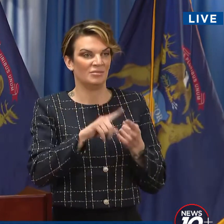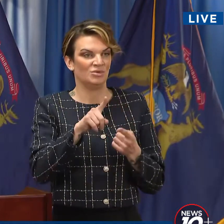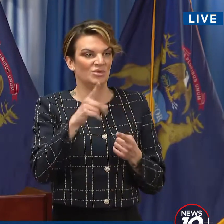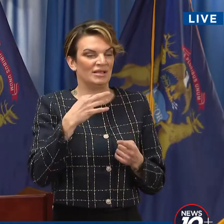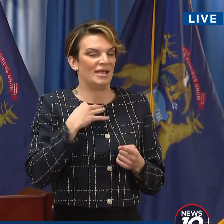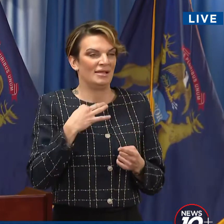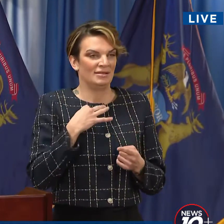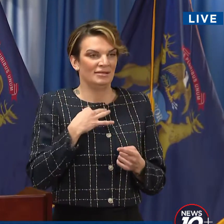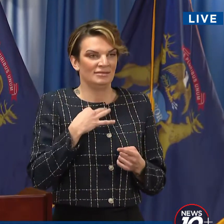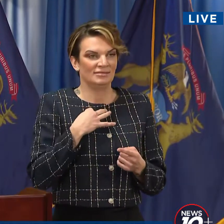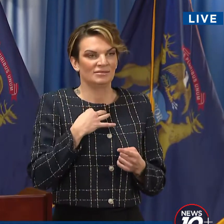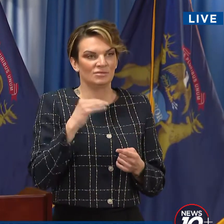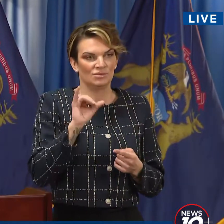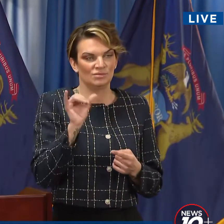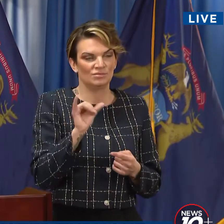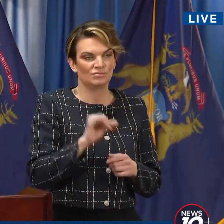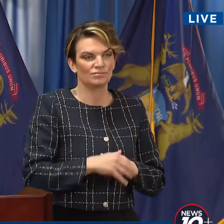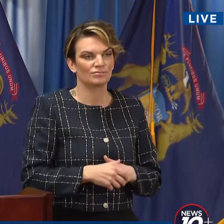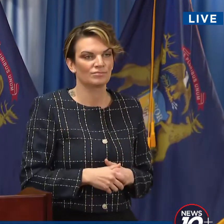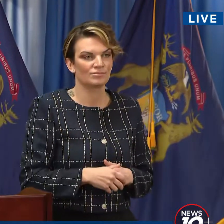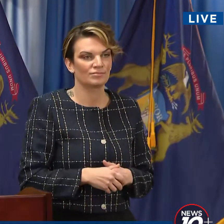candidates themselves beyond that.